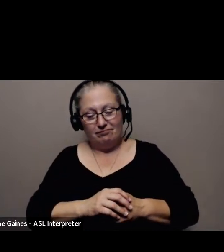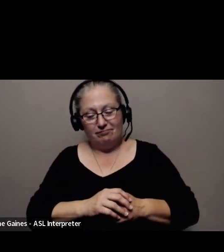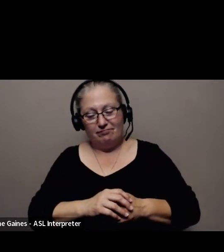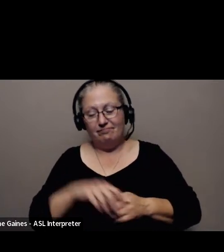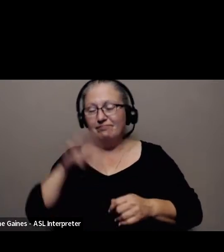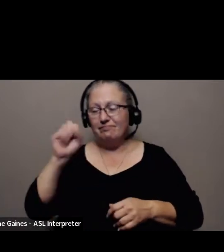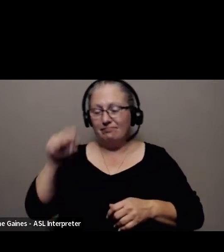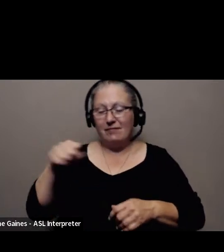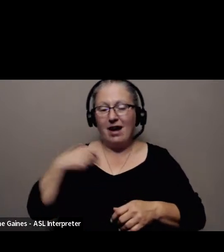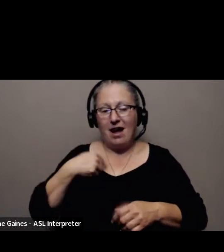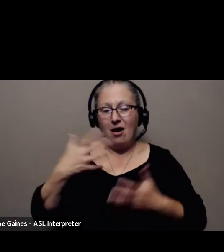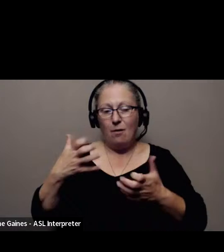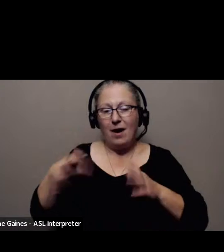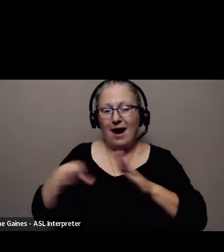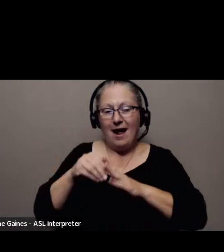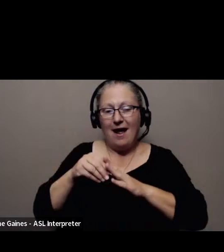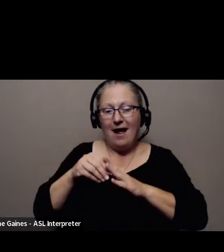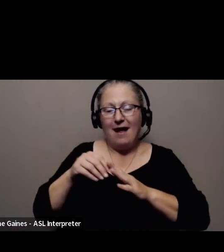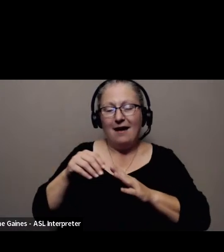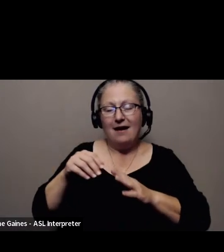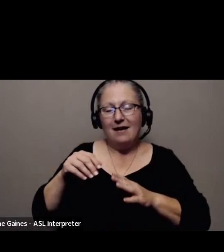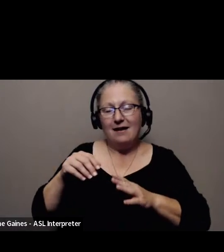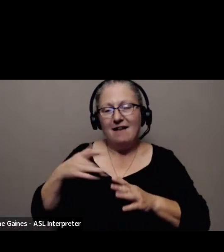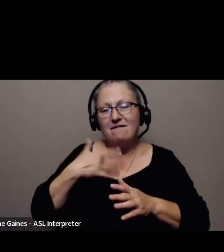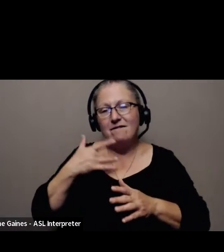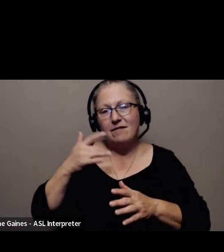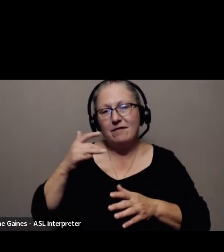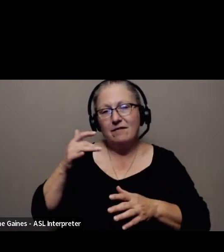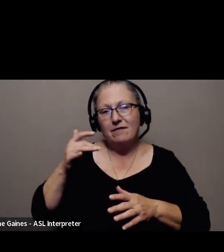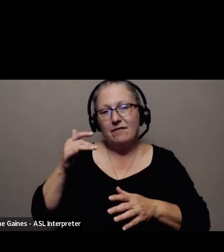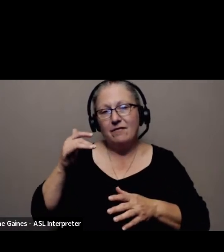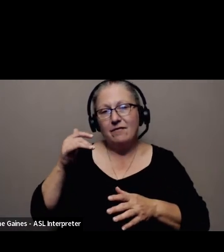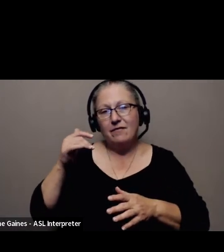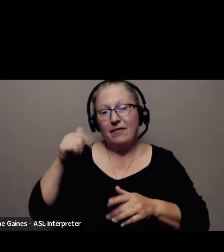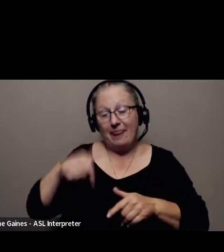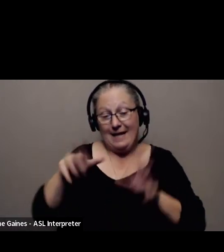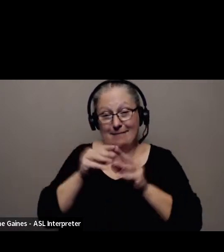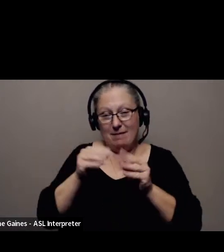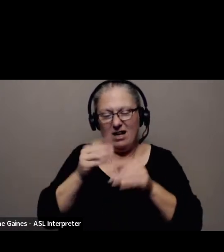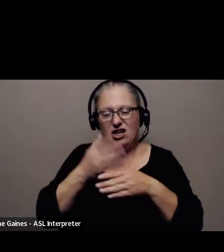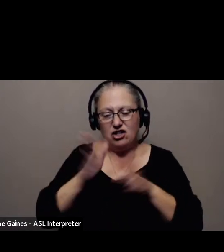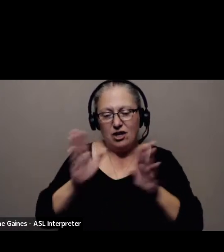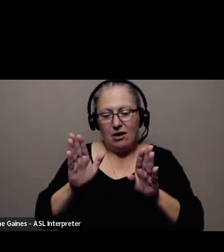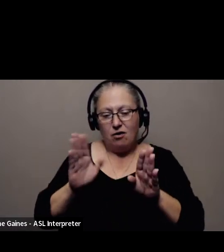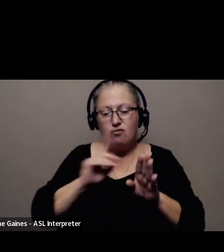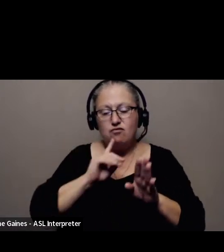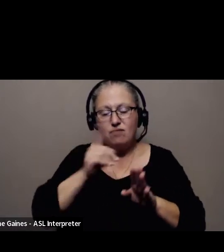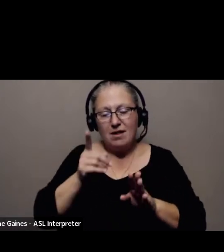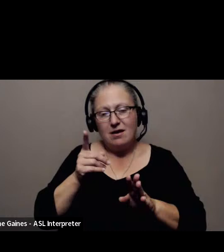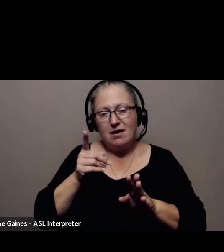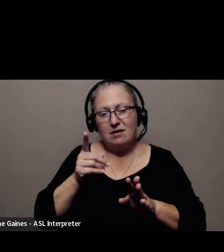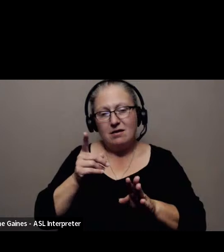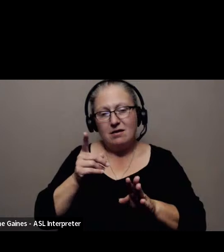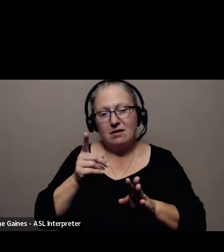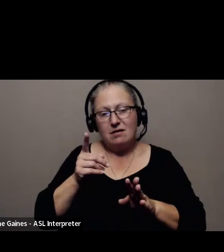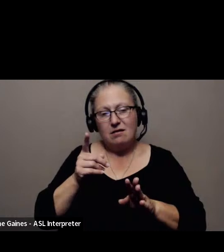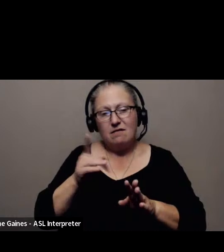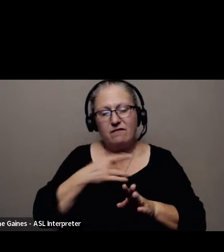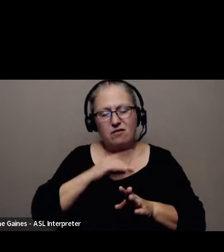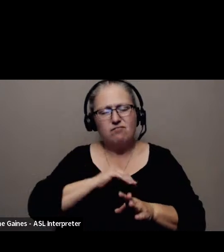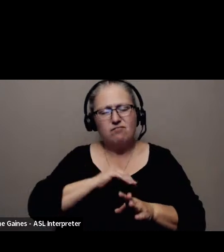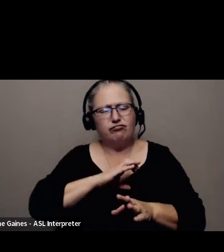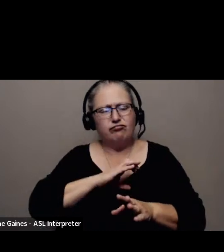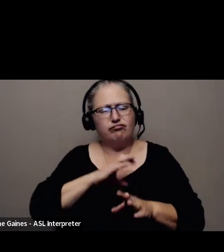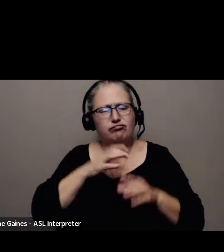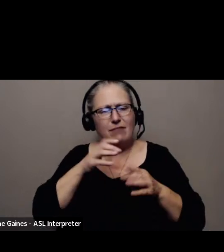Yeah, I would like to add up to that. Just I feel this meeting today in general has been really fulfilling as a student,